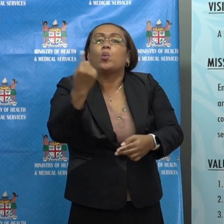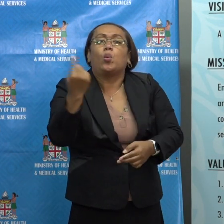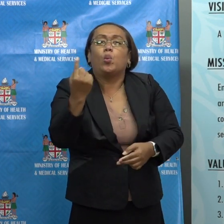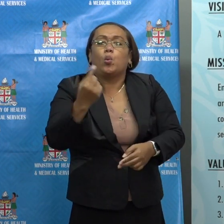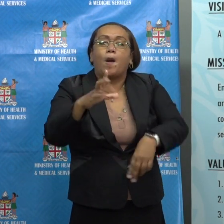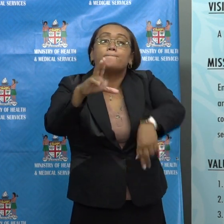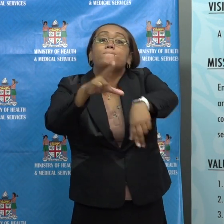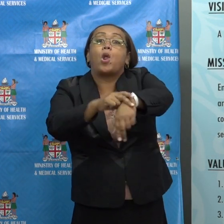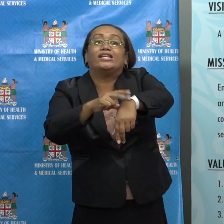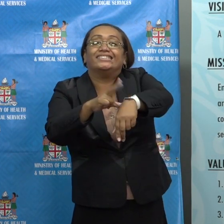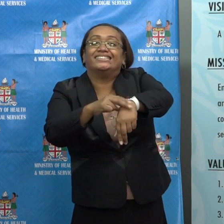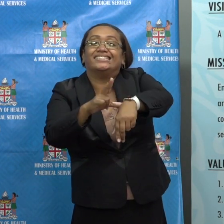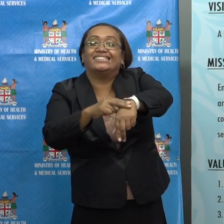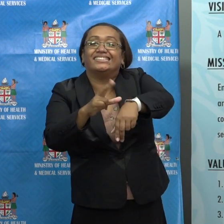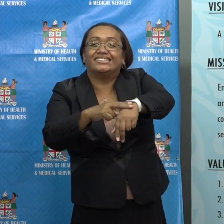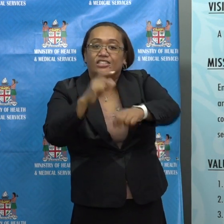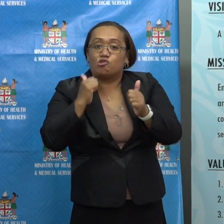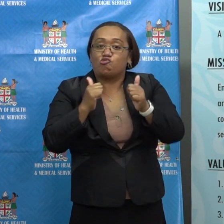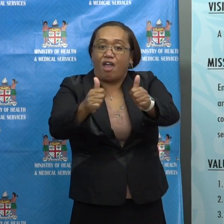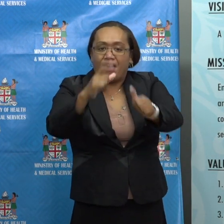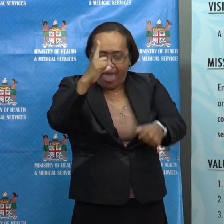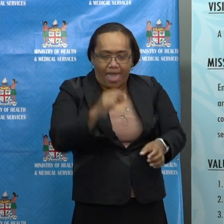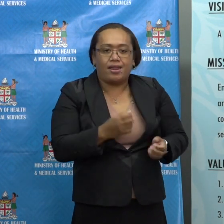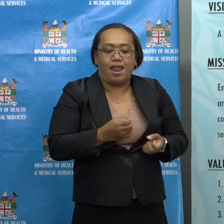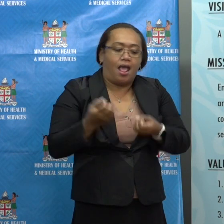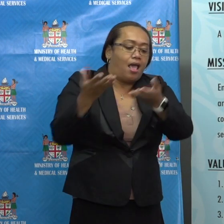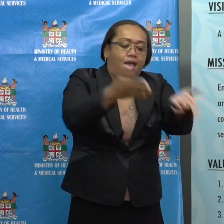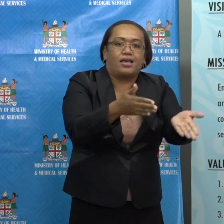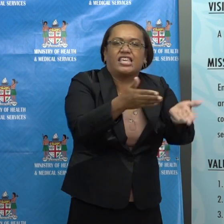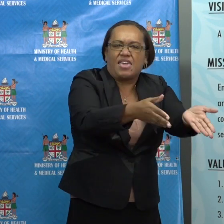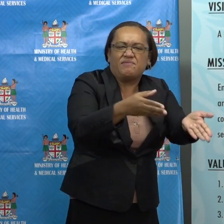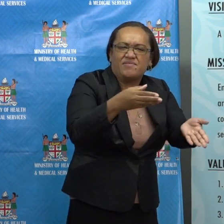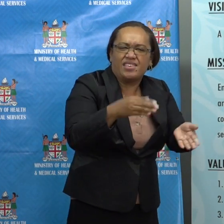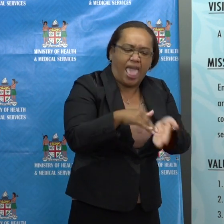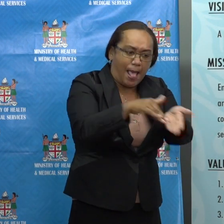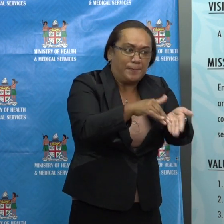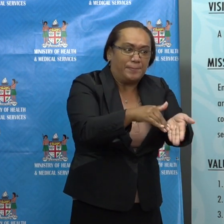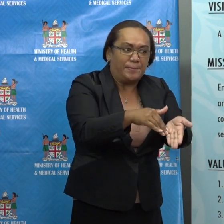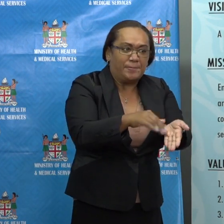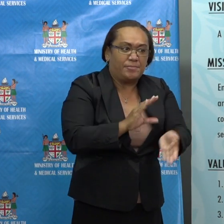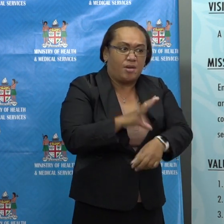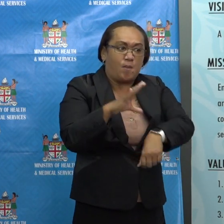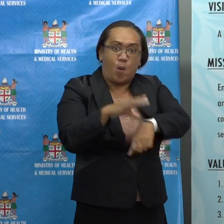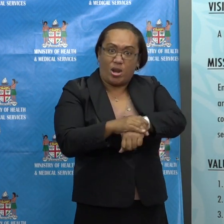into respective containment zones and we don't let the virus escape the containment zone.